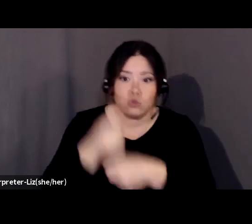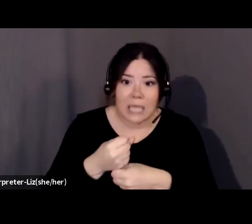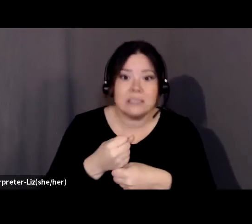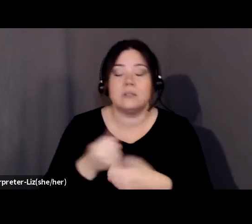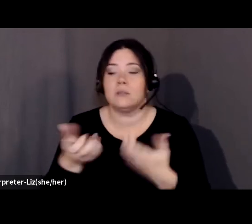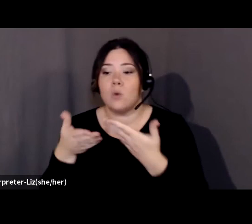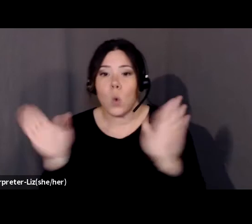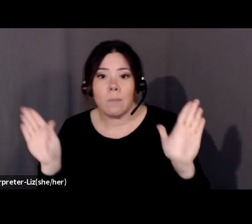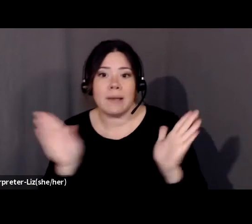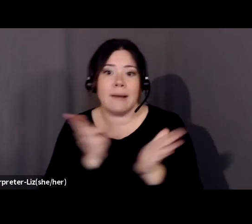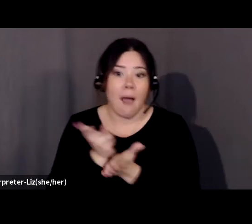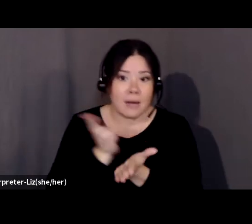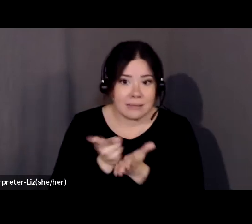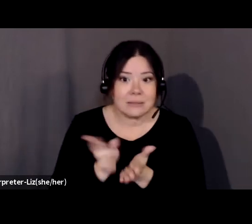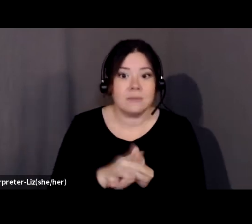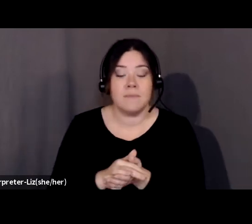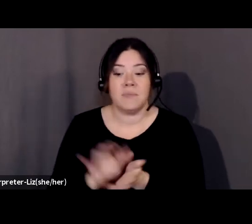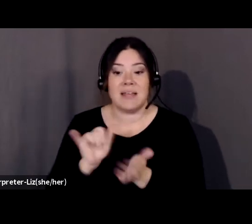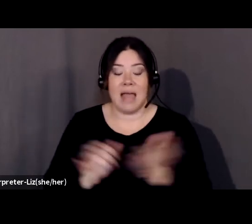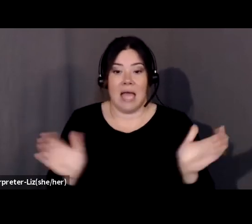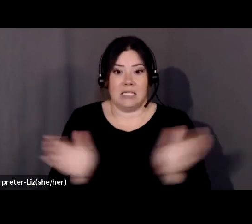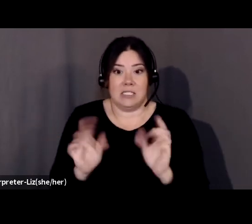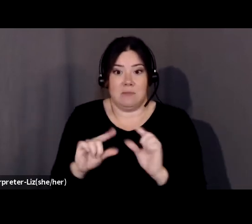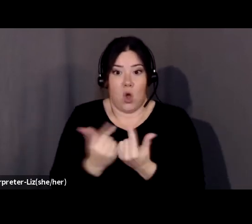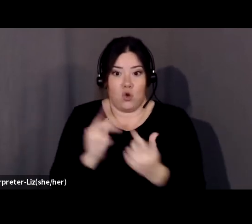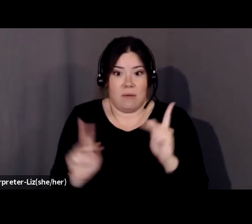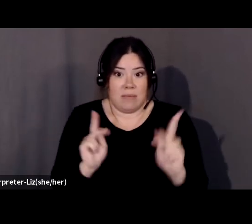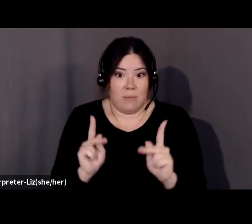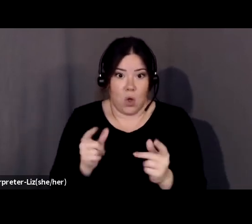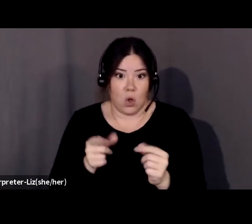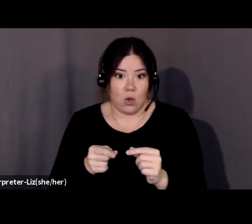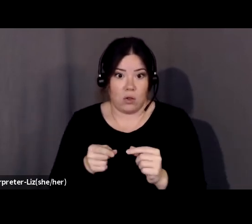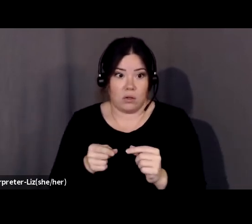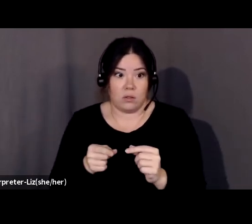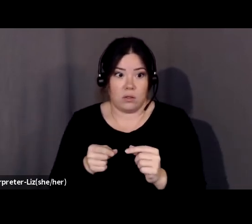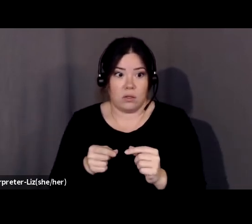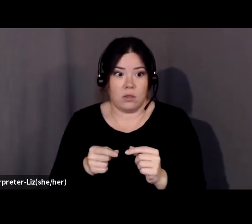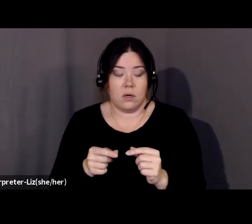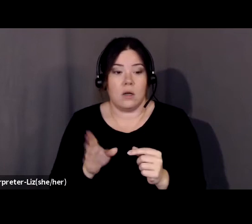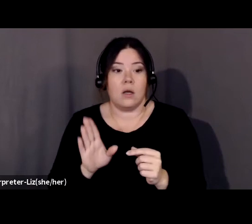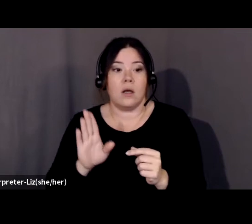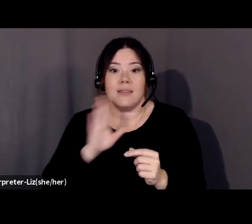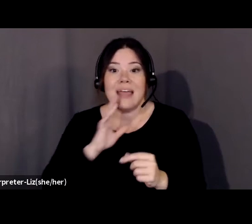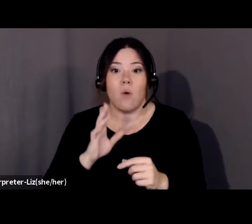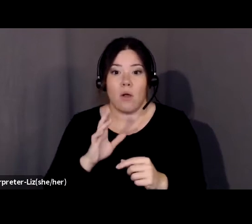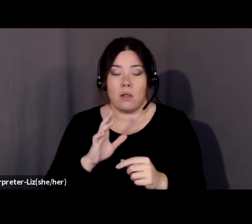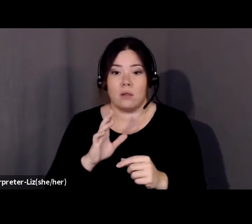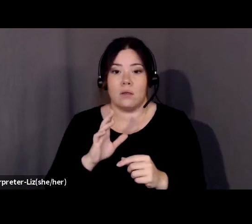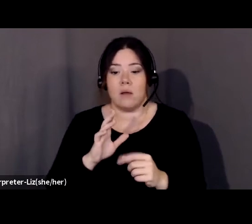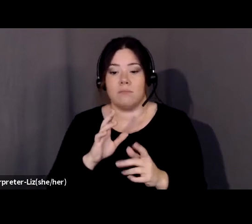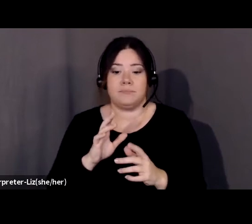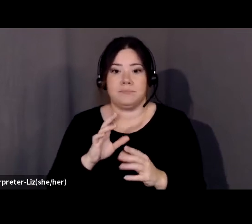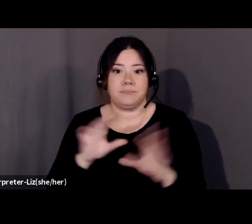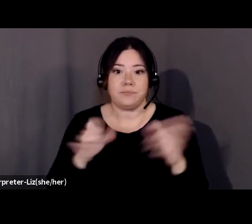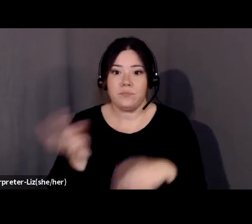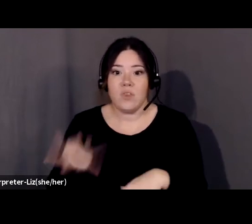a small group of people will cycle through these 4 short rounds of briefly